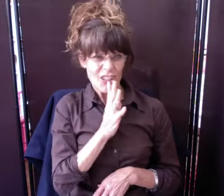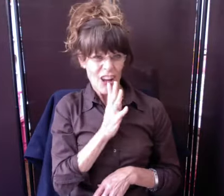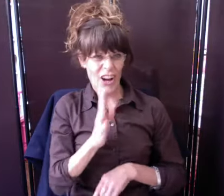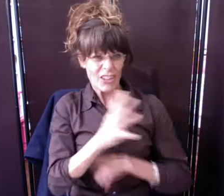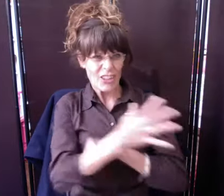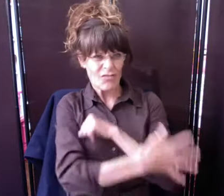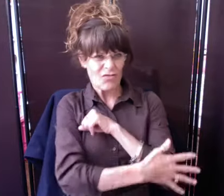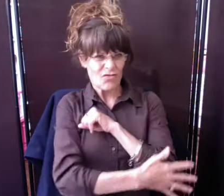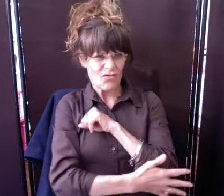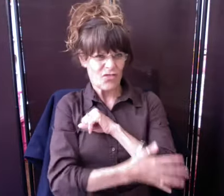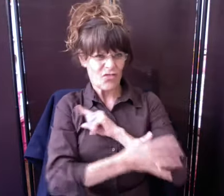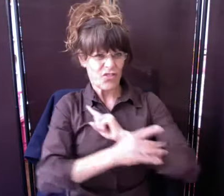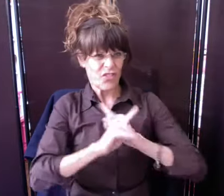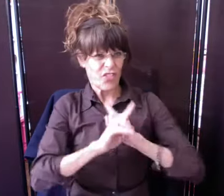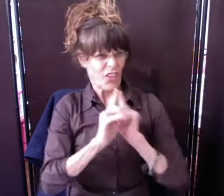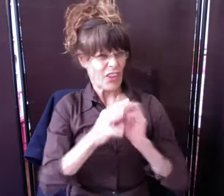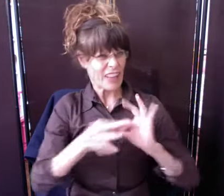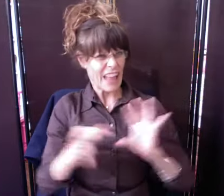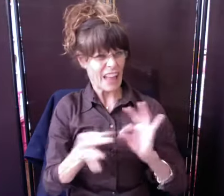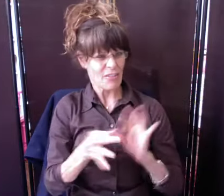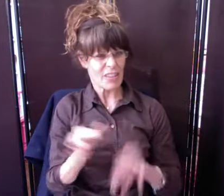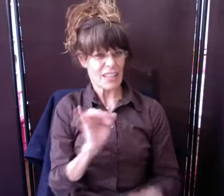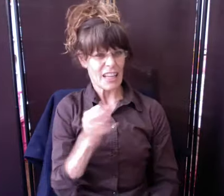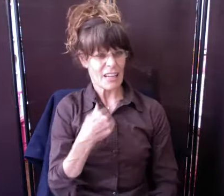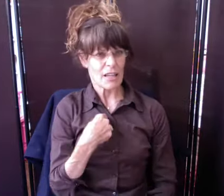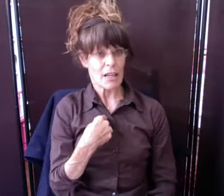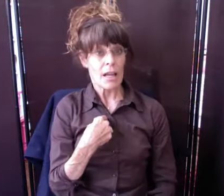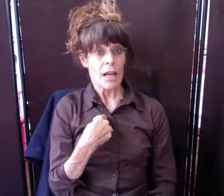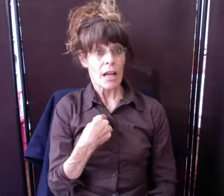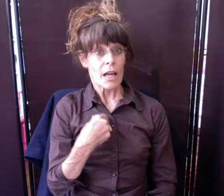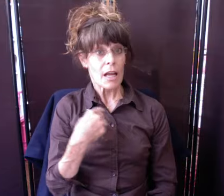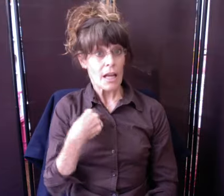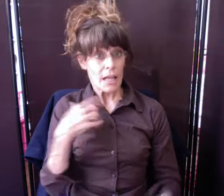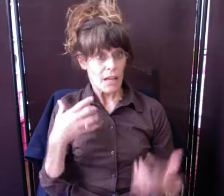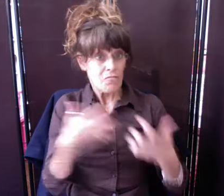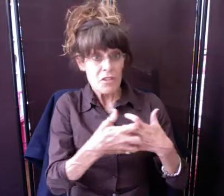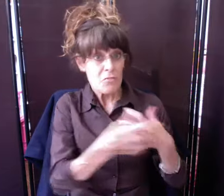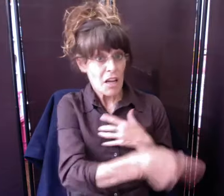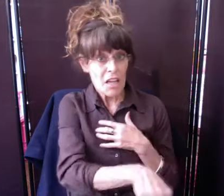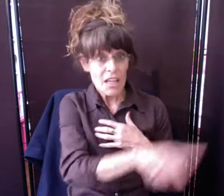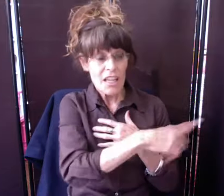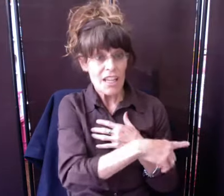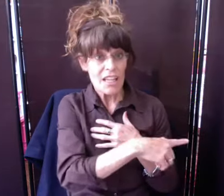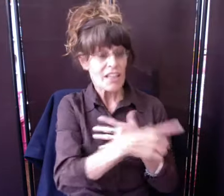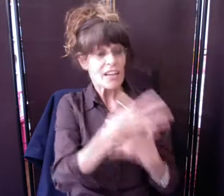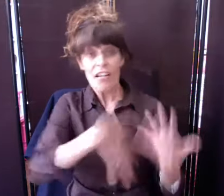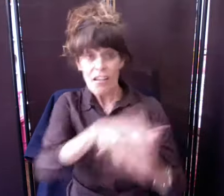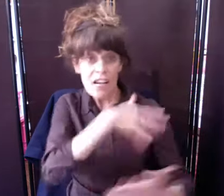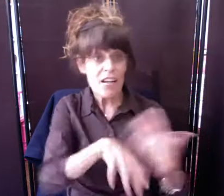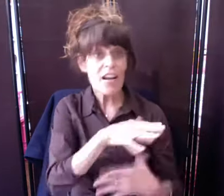like these people get me. And then I had built-in kids to hang out with, right? I had the baby, which I didn't really care about,